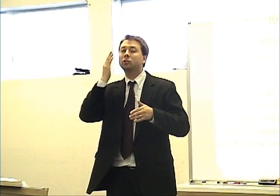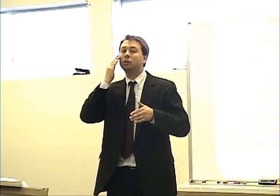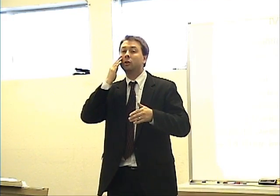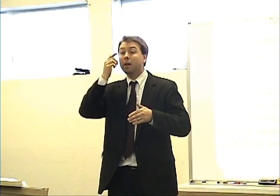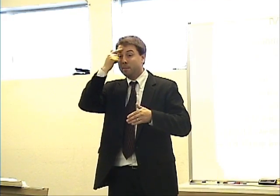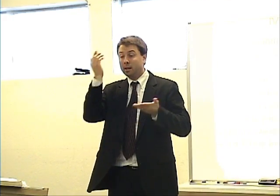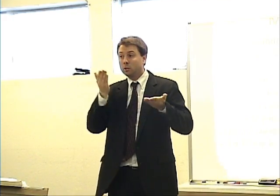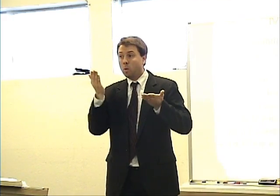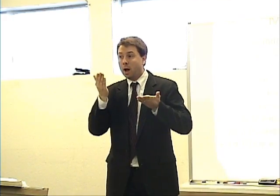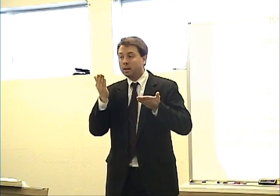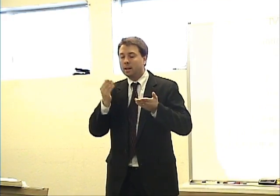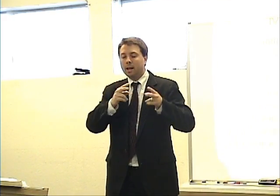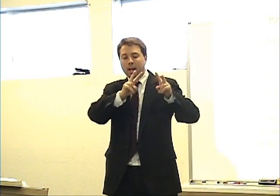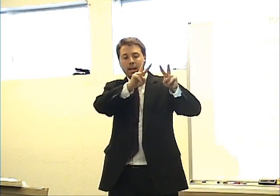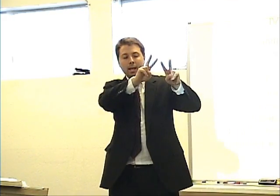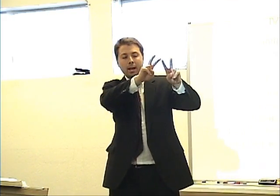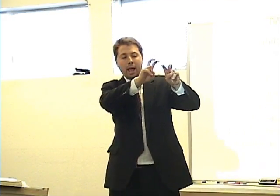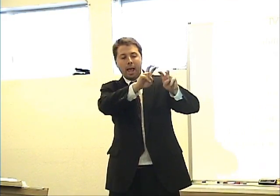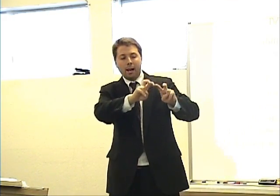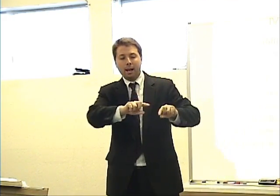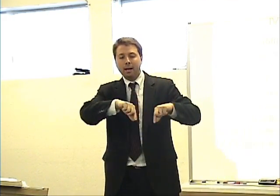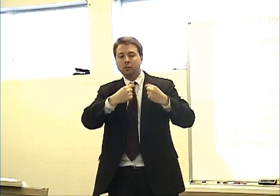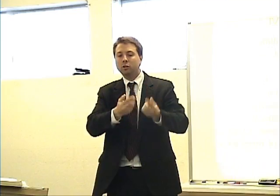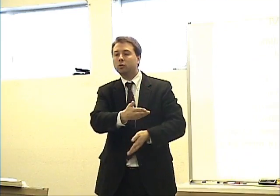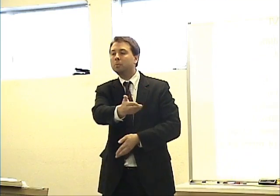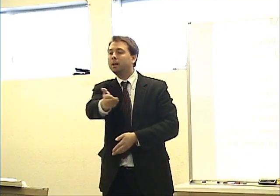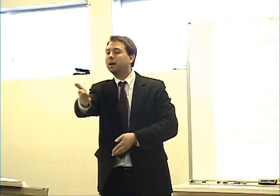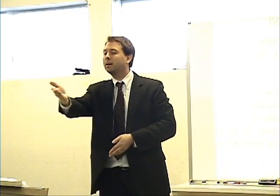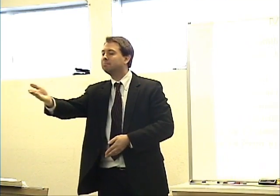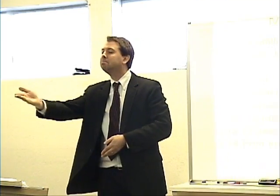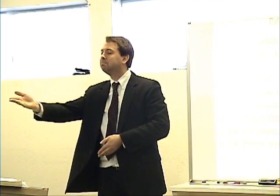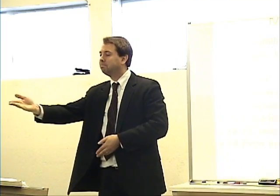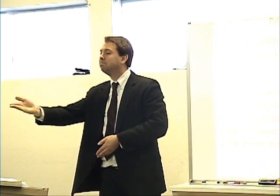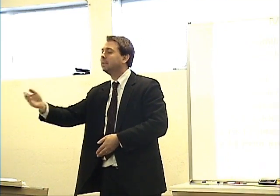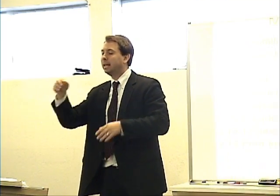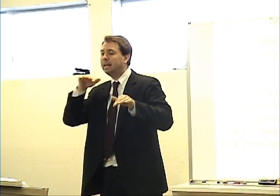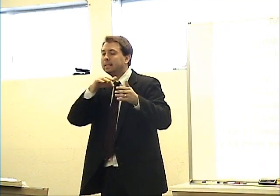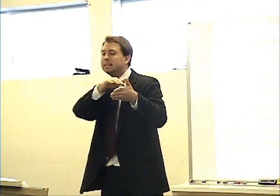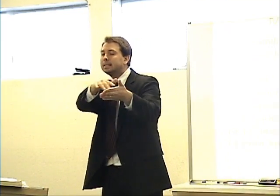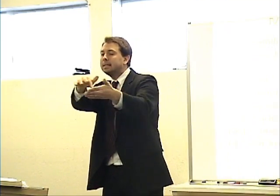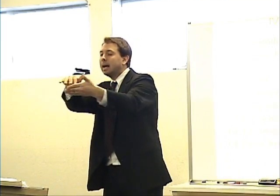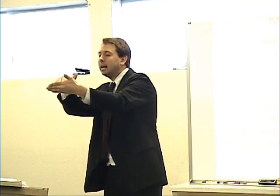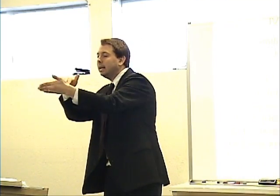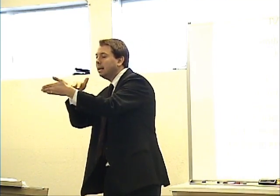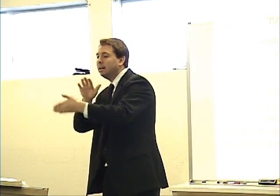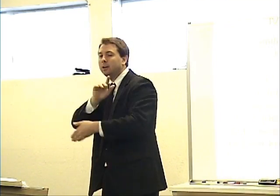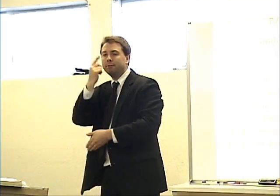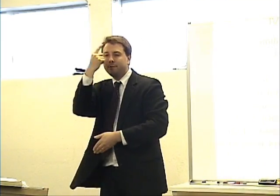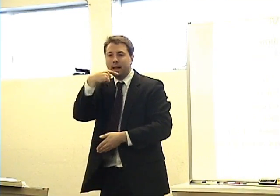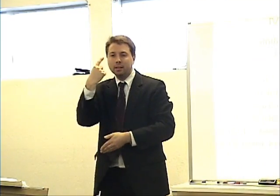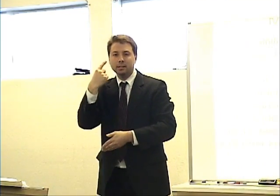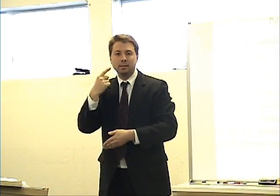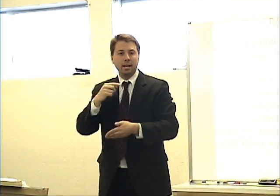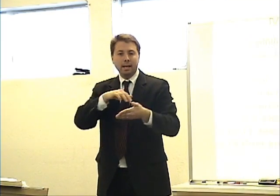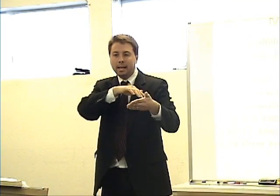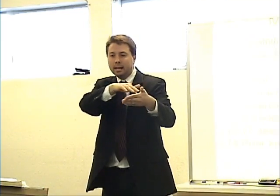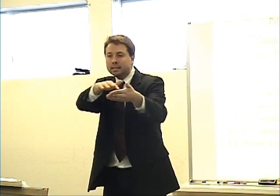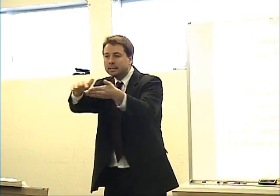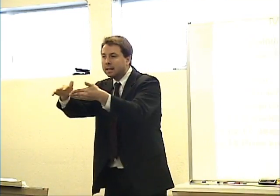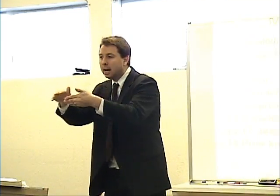it because what? He had analyzed the group here. He had studied their faces. He had